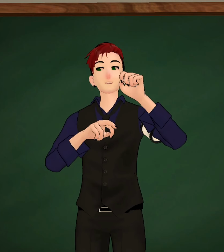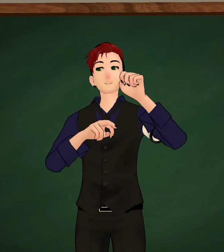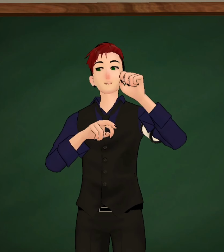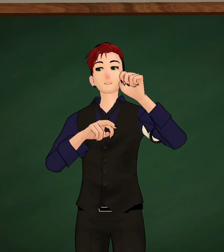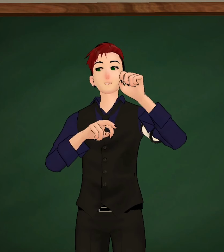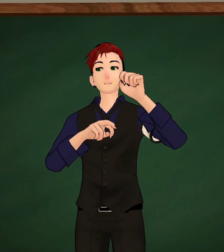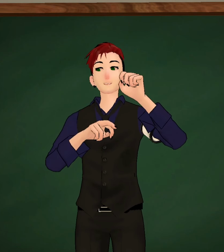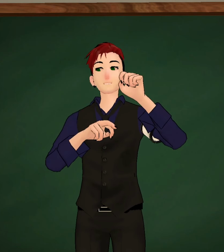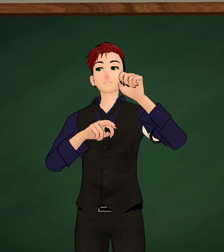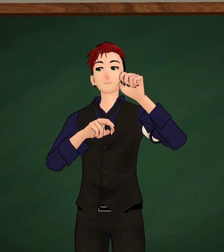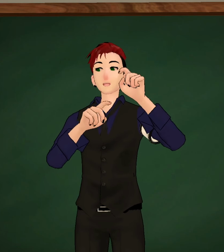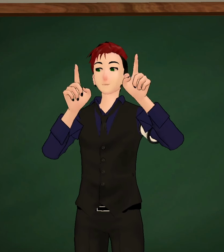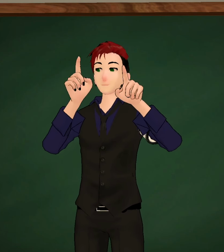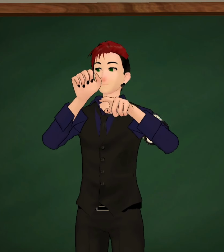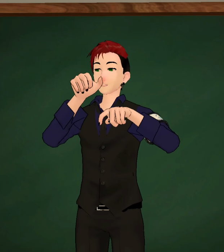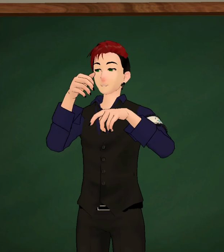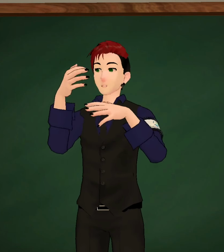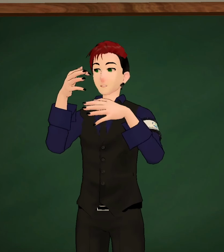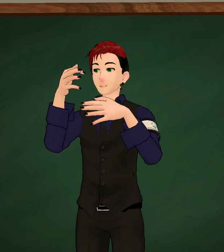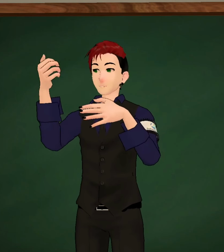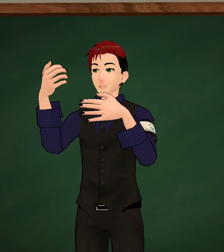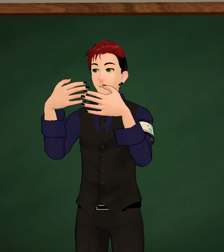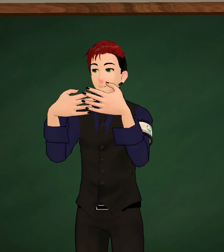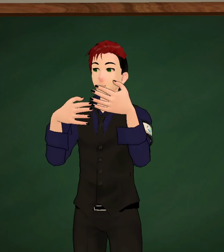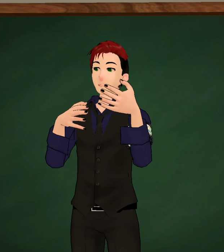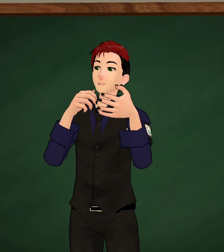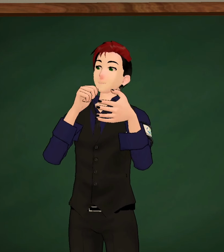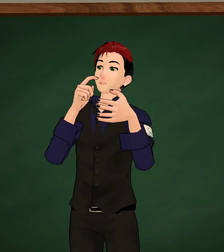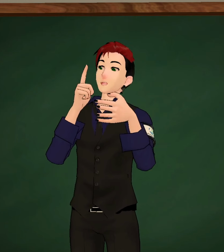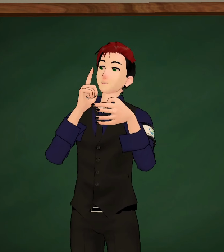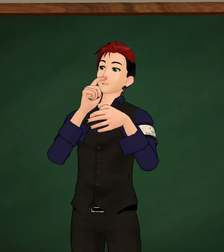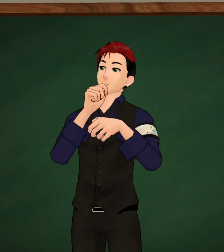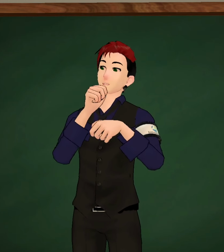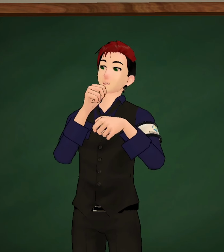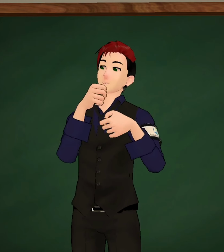There is also this other thing that's not really